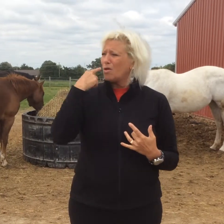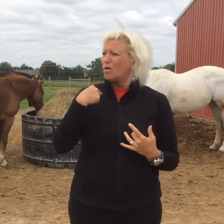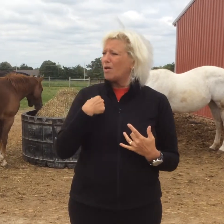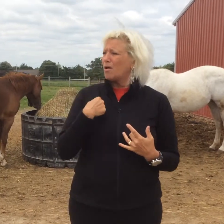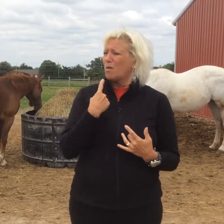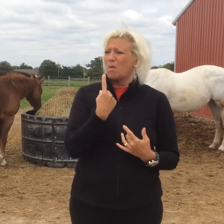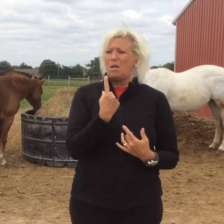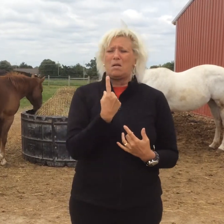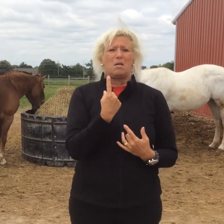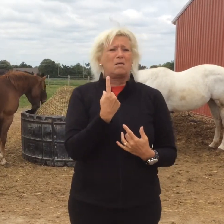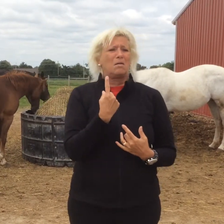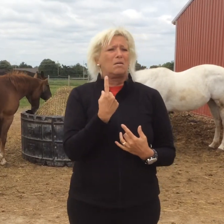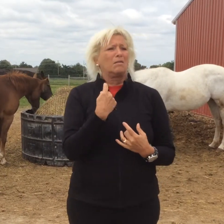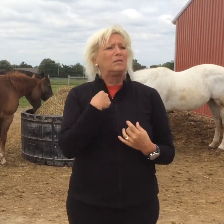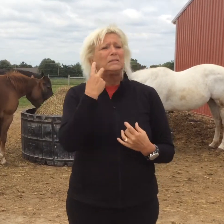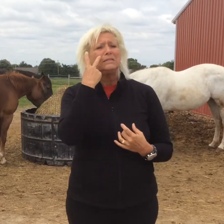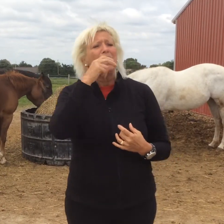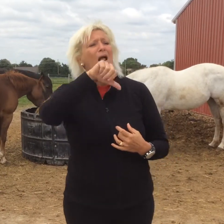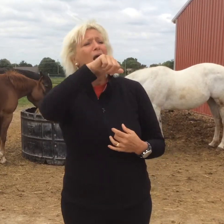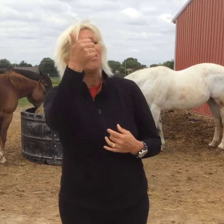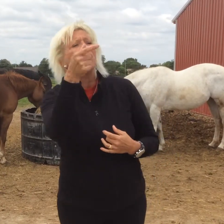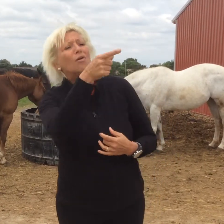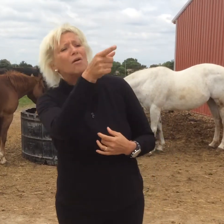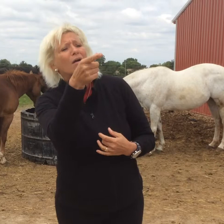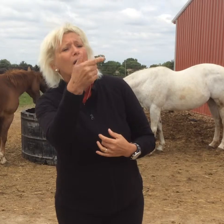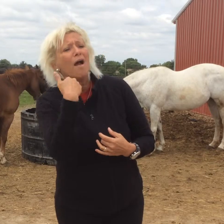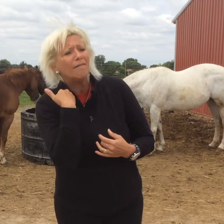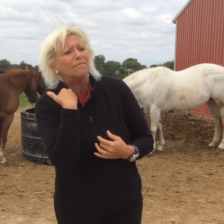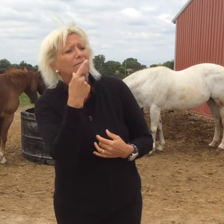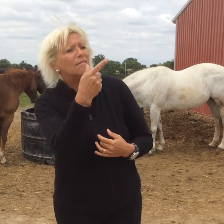It can be a very difficult adjustment. Maybe there's depression.